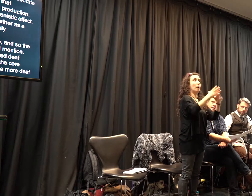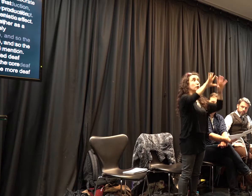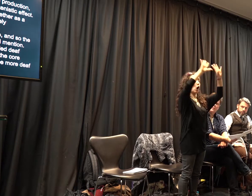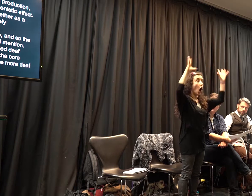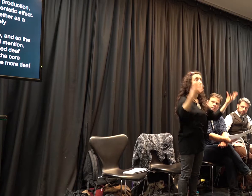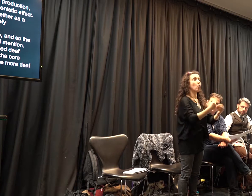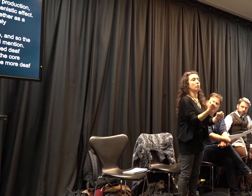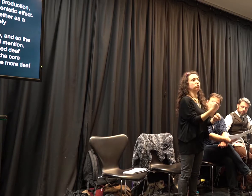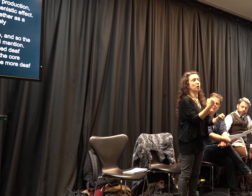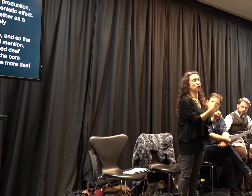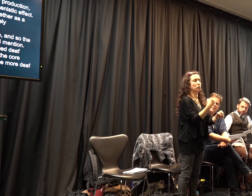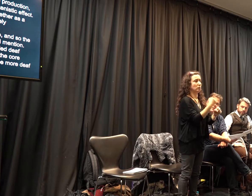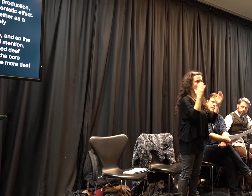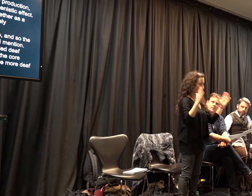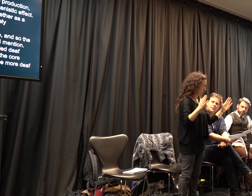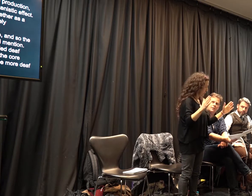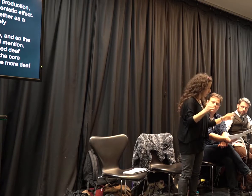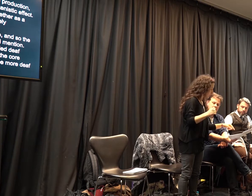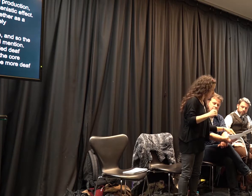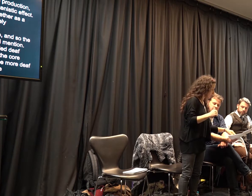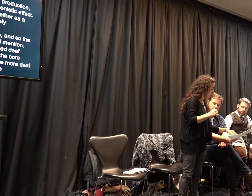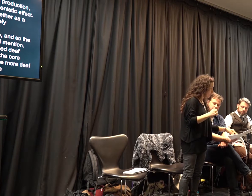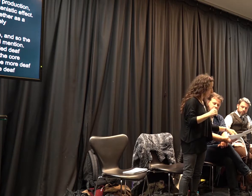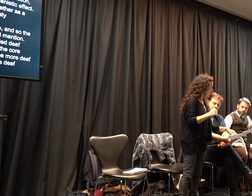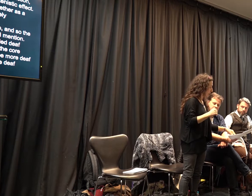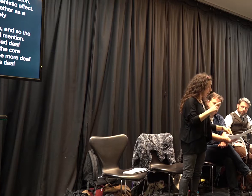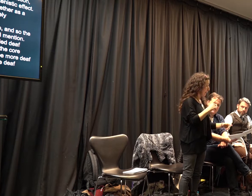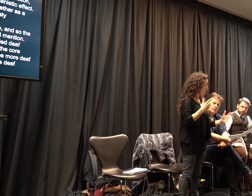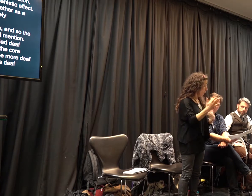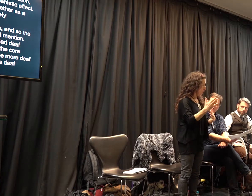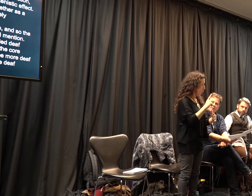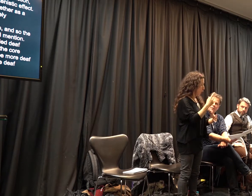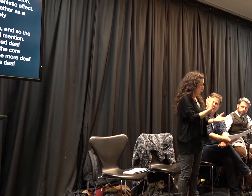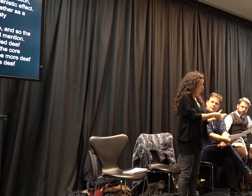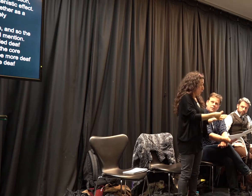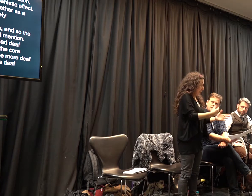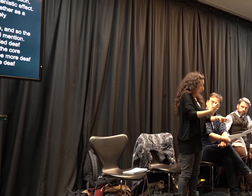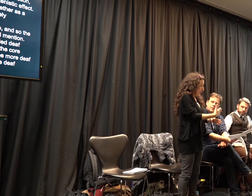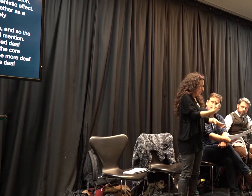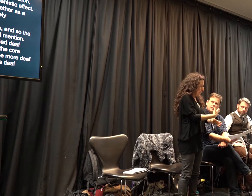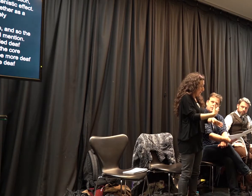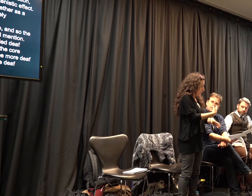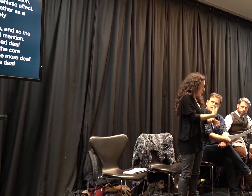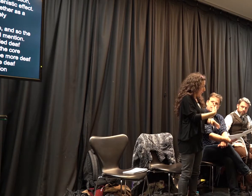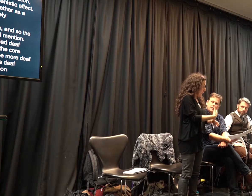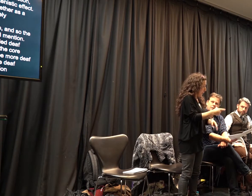We need to make sure that the deaf production is accessible as a whole production.